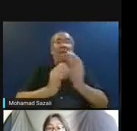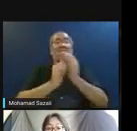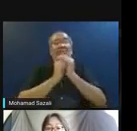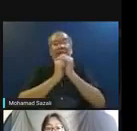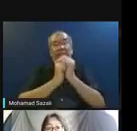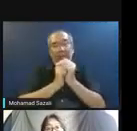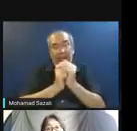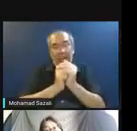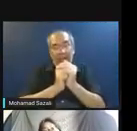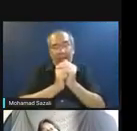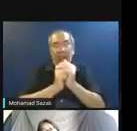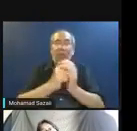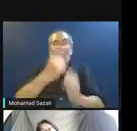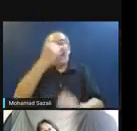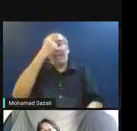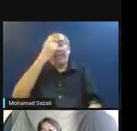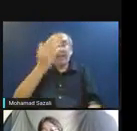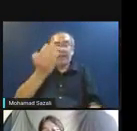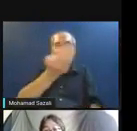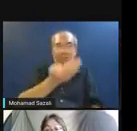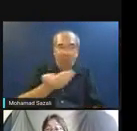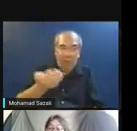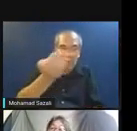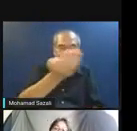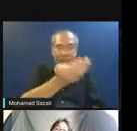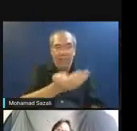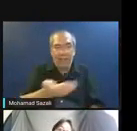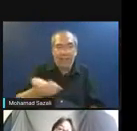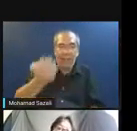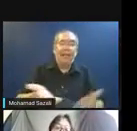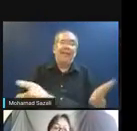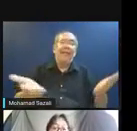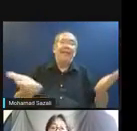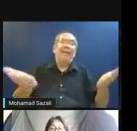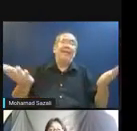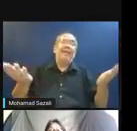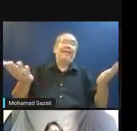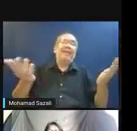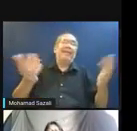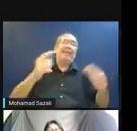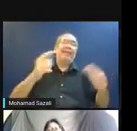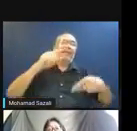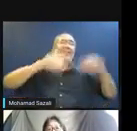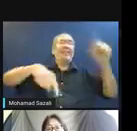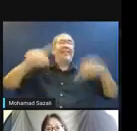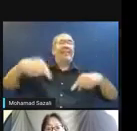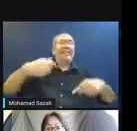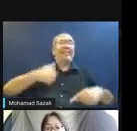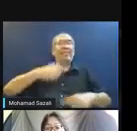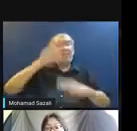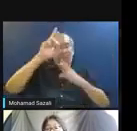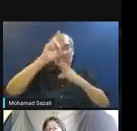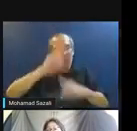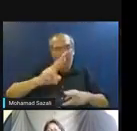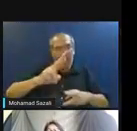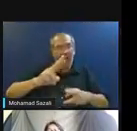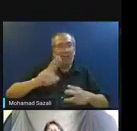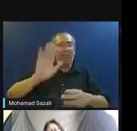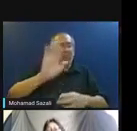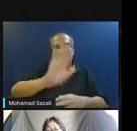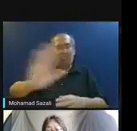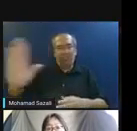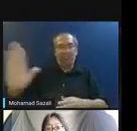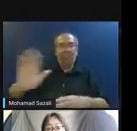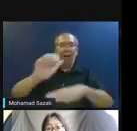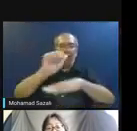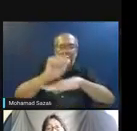Salat. For the Chinese, could be this, Christian this, and those who are the Indian community might